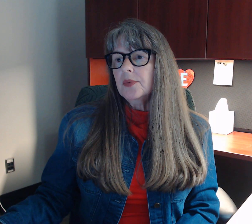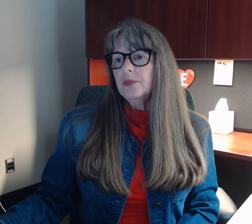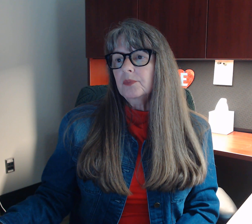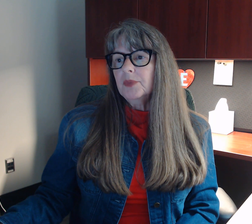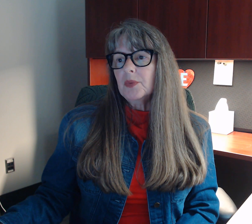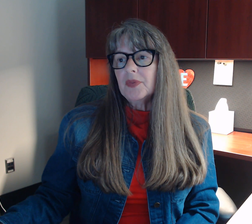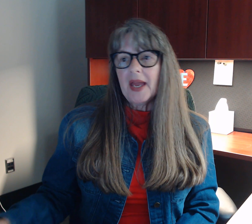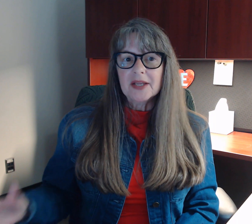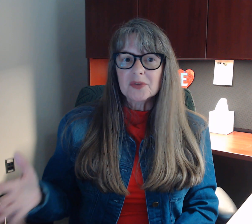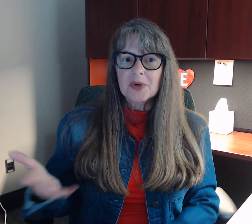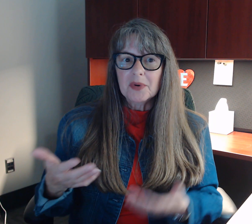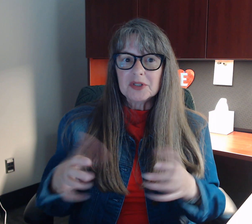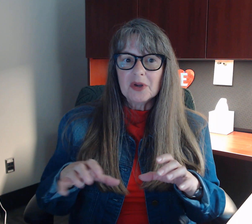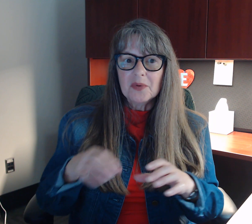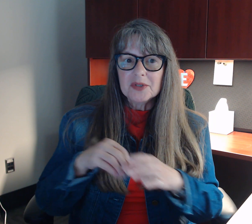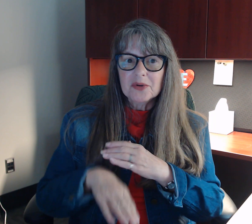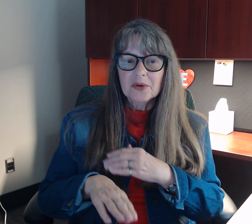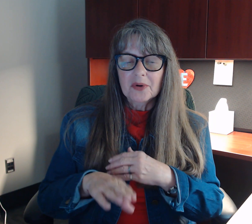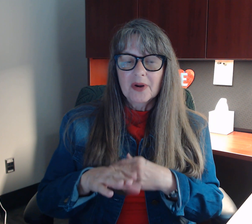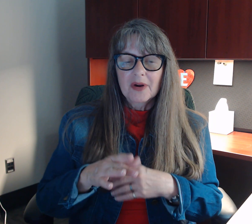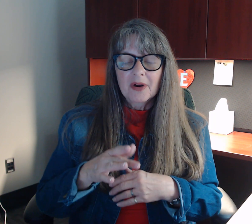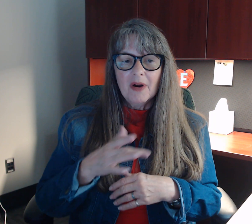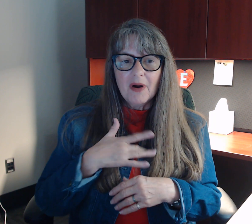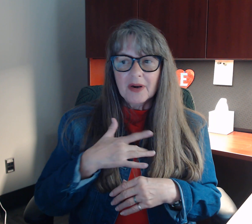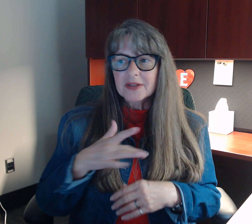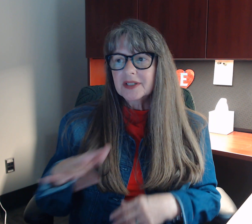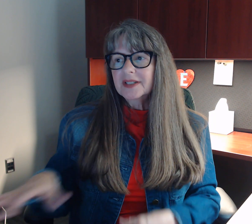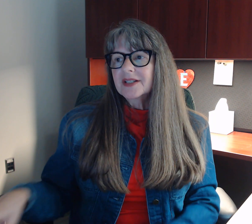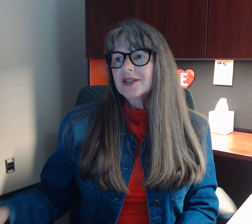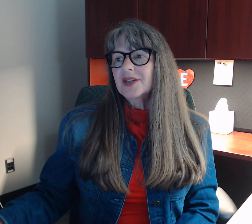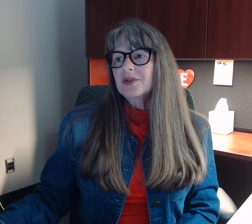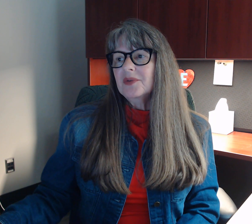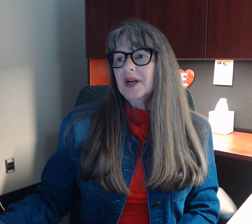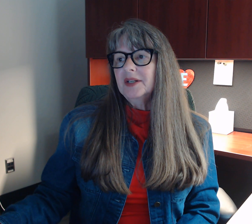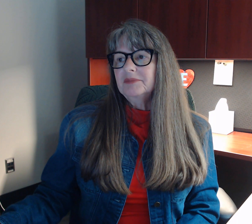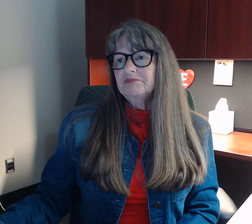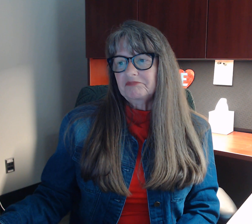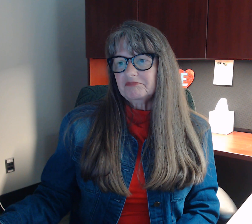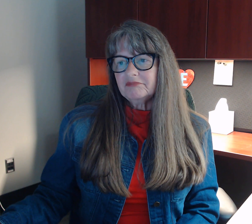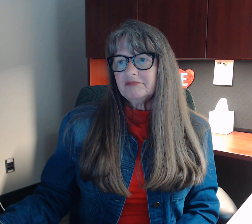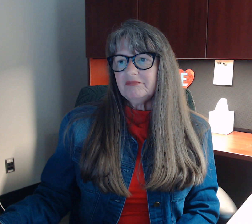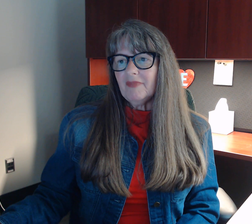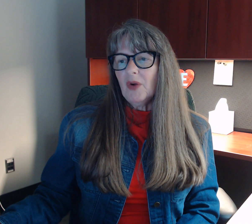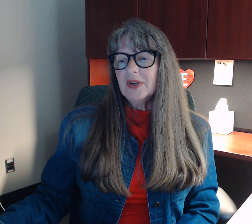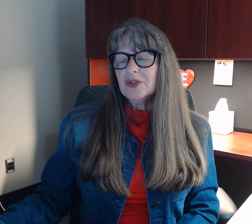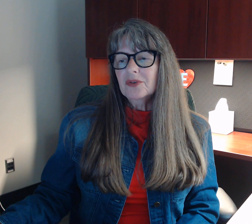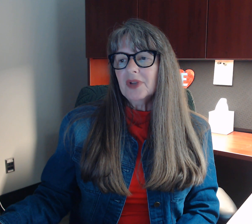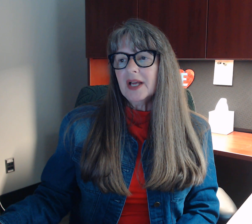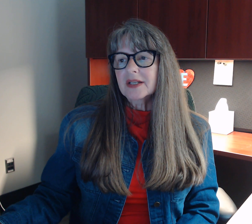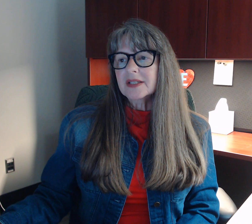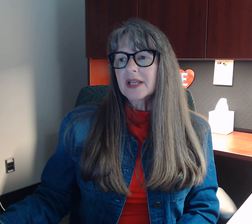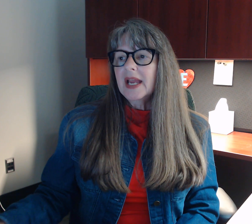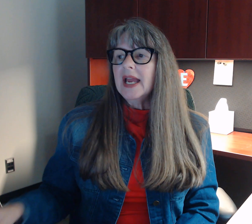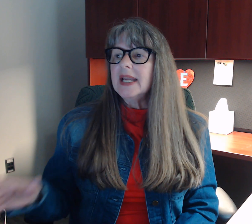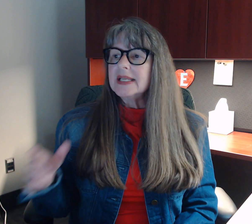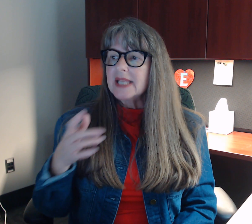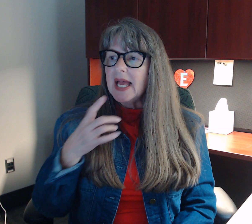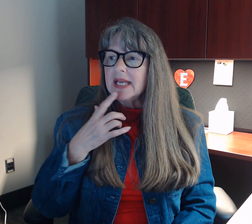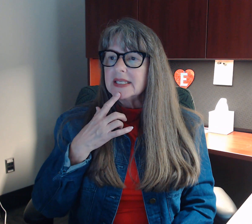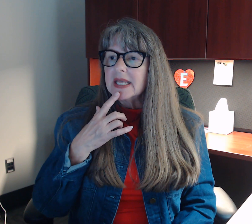we don't want that. So we don't want it to go into your heart, so or into your lungs. And it says